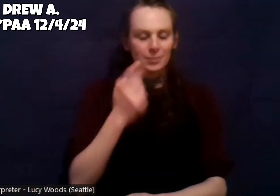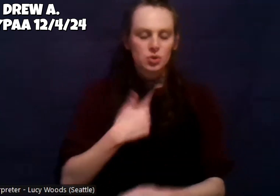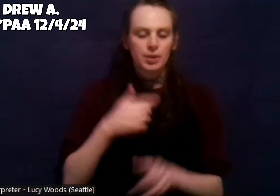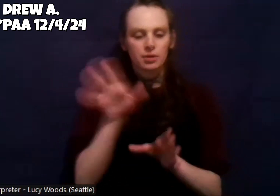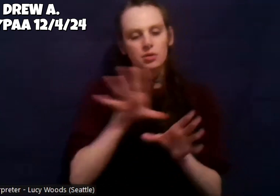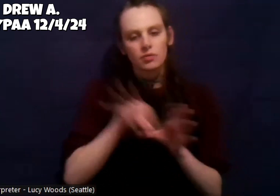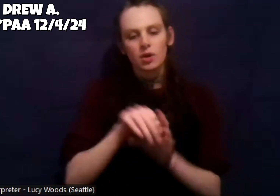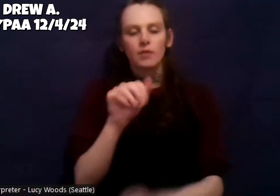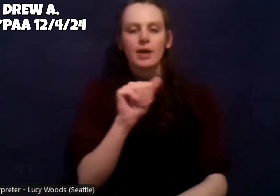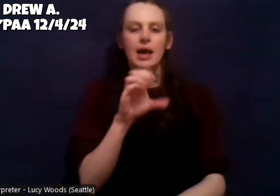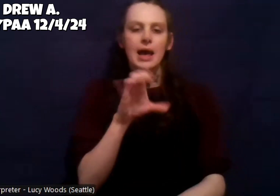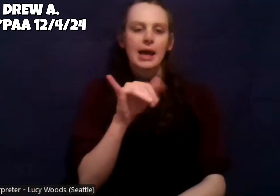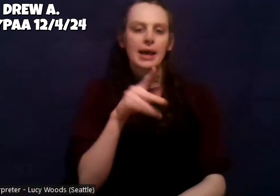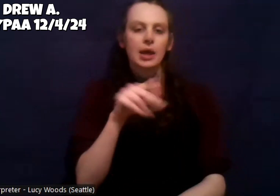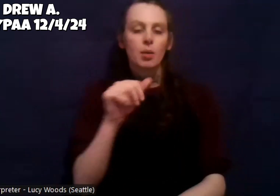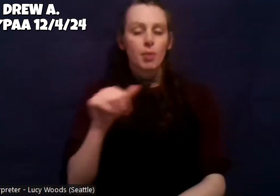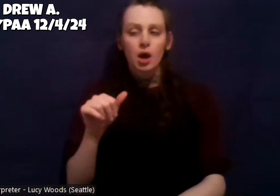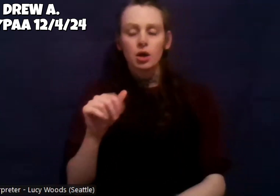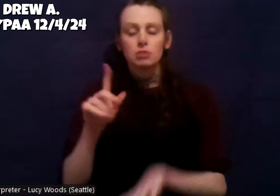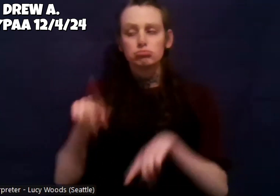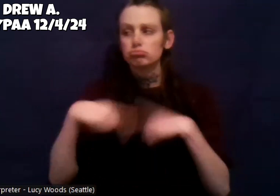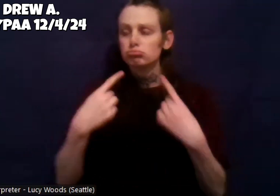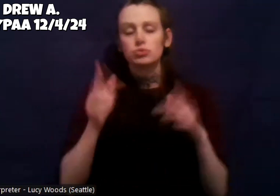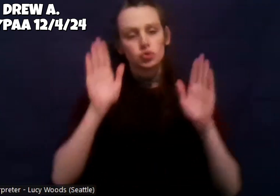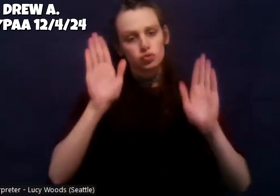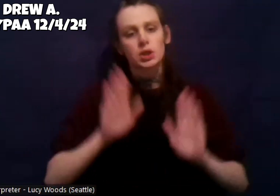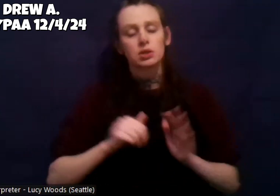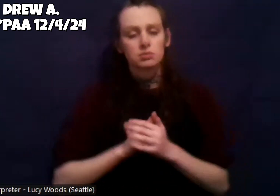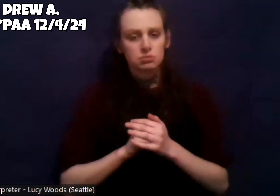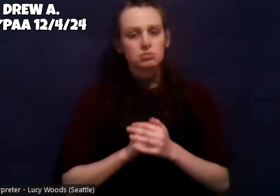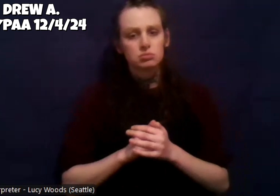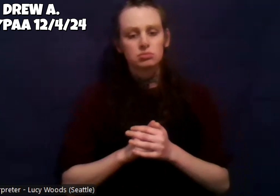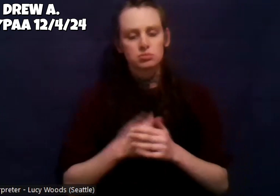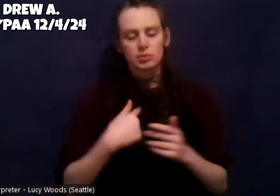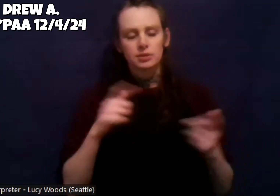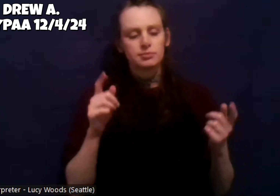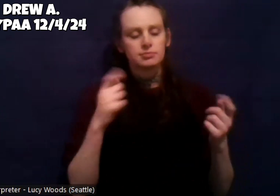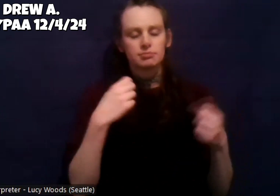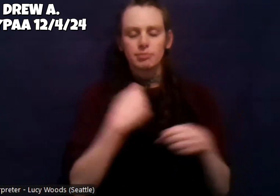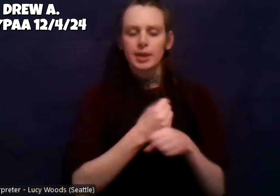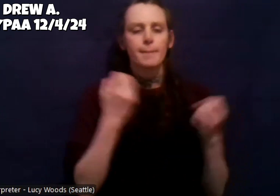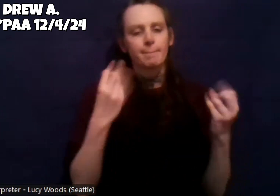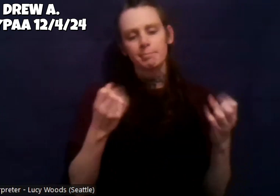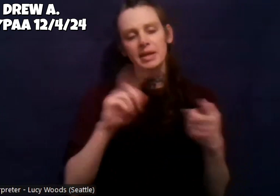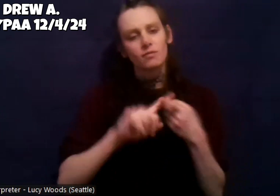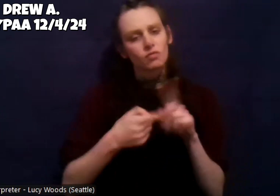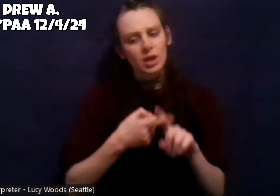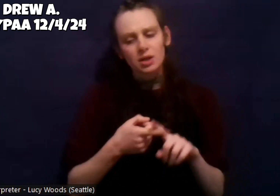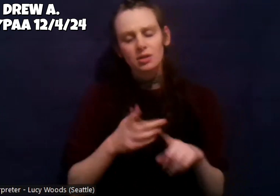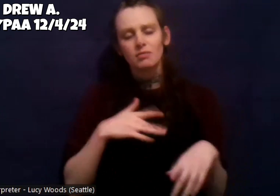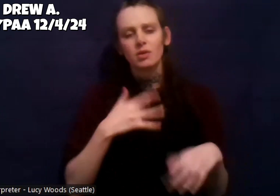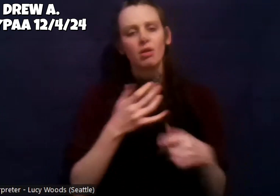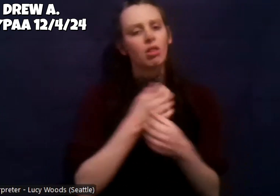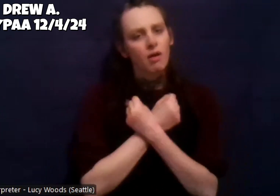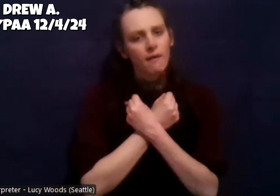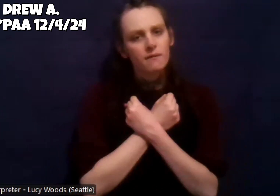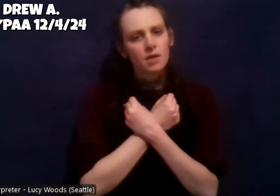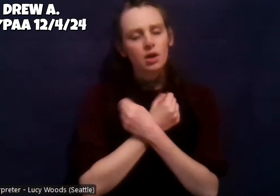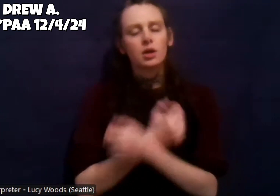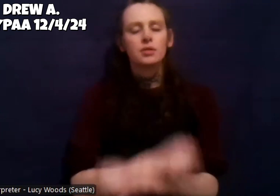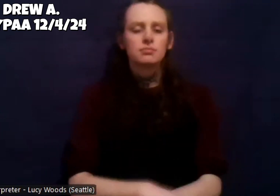been great. I've made so many friends and felt so much love and